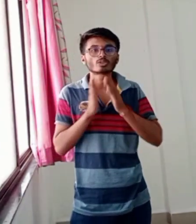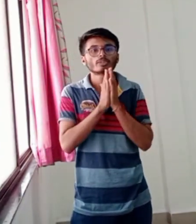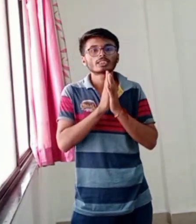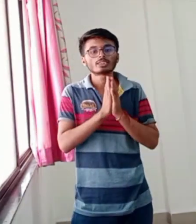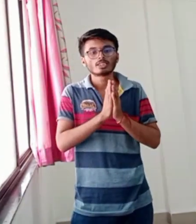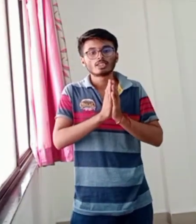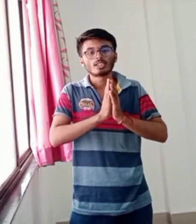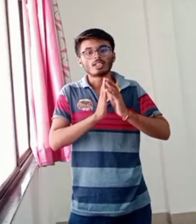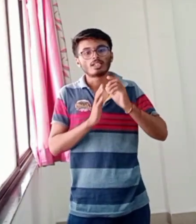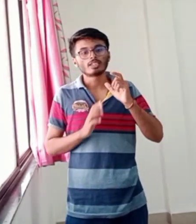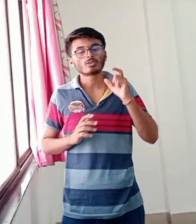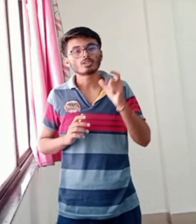isomerase involves in